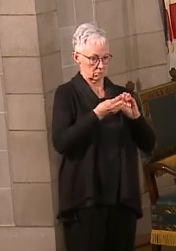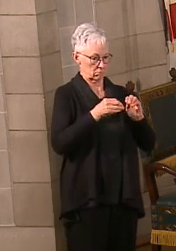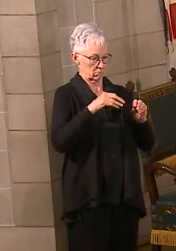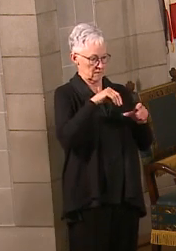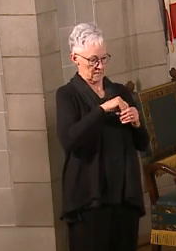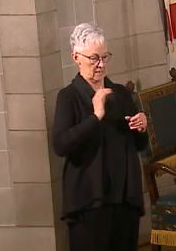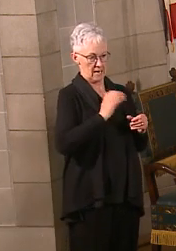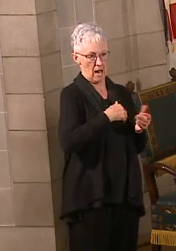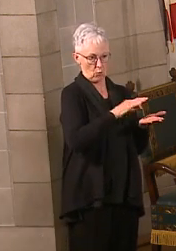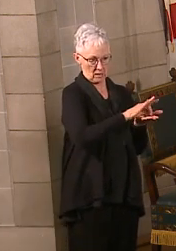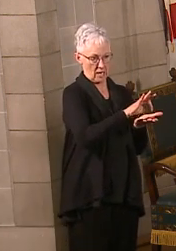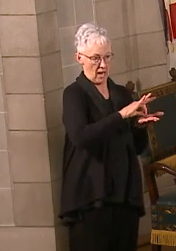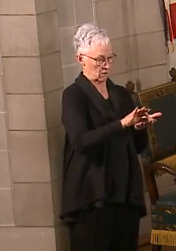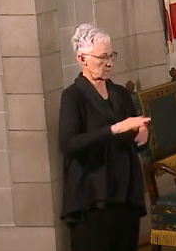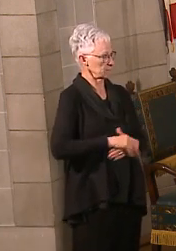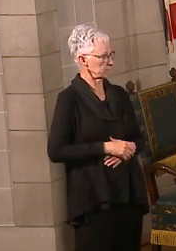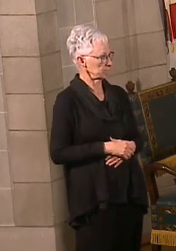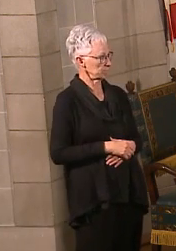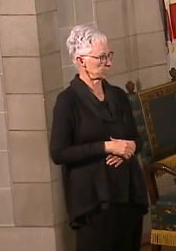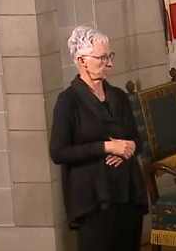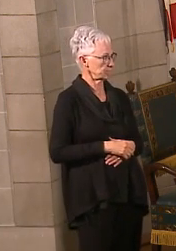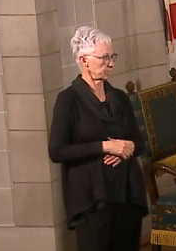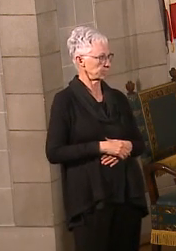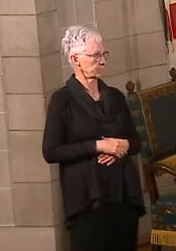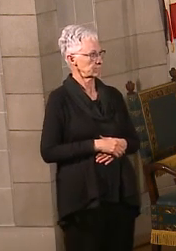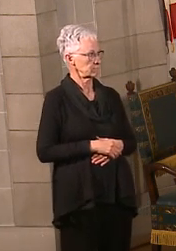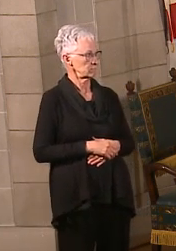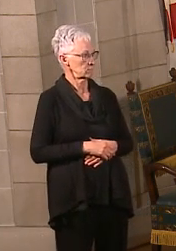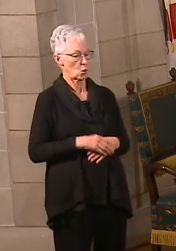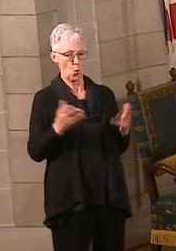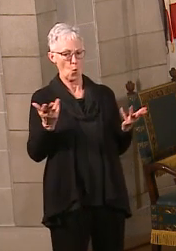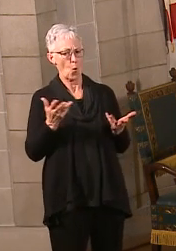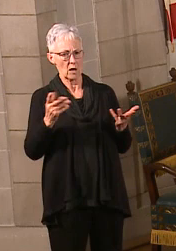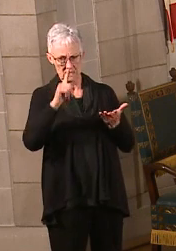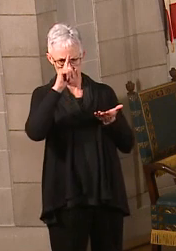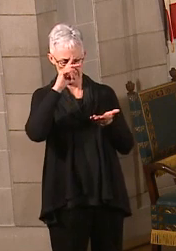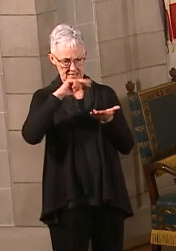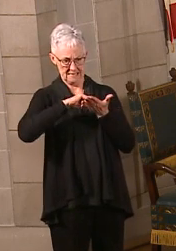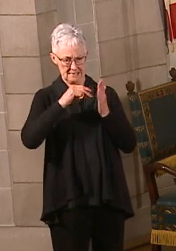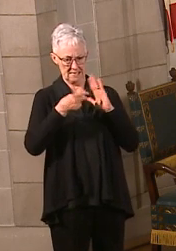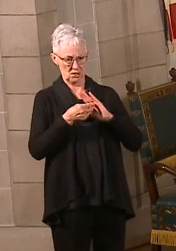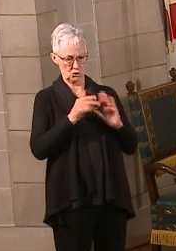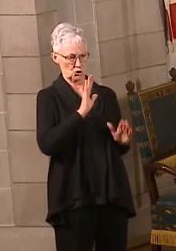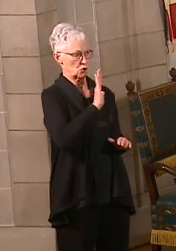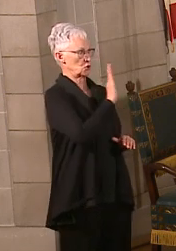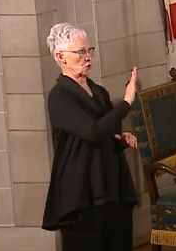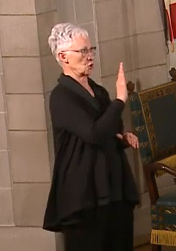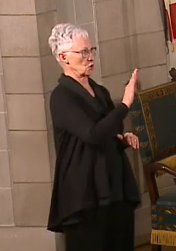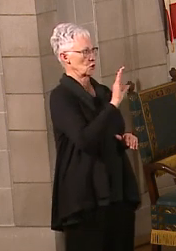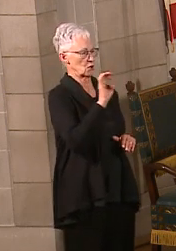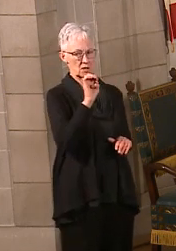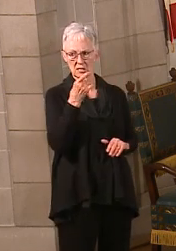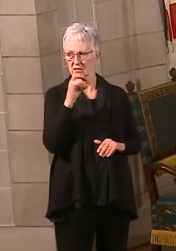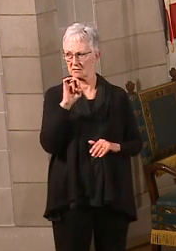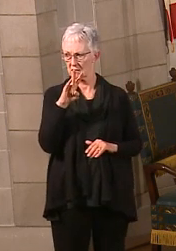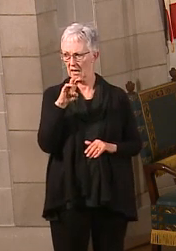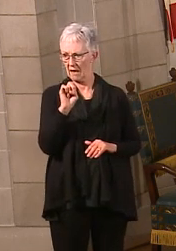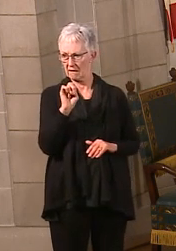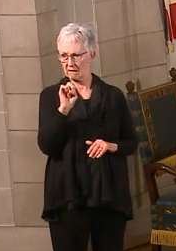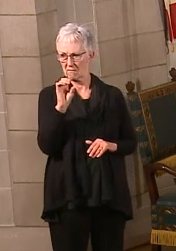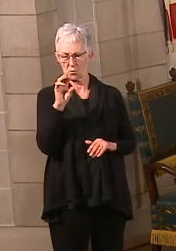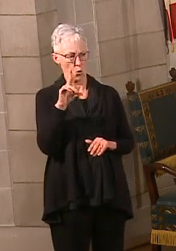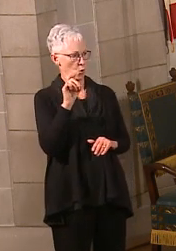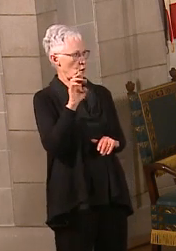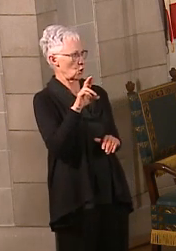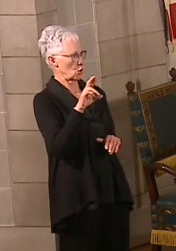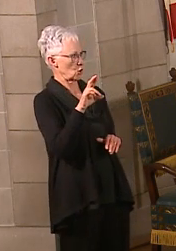Christopher Burbaugh, Omaha World Herald. What is the intent of the executive order? Is it talking about the executive order I issued last night? Or was it 2 nights ago now? It's